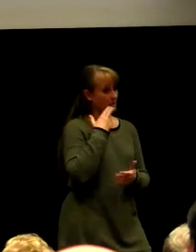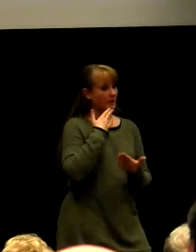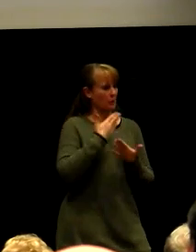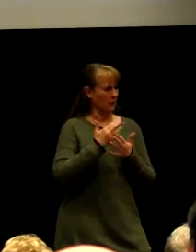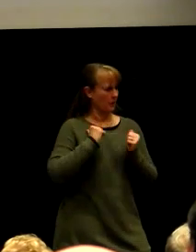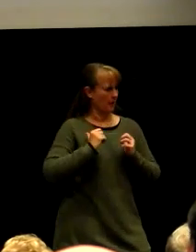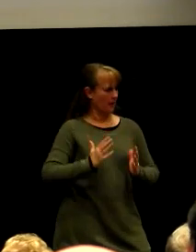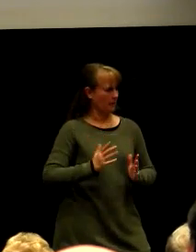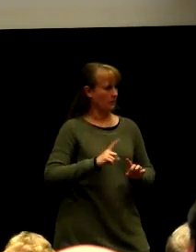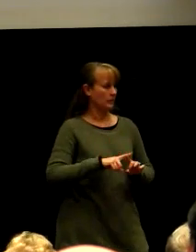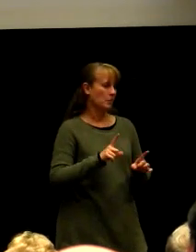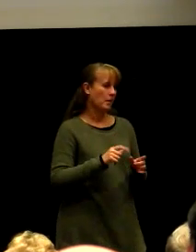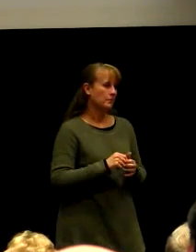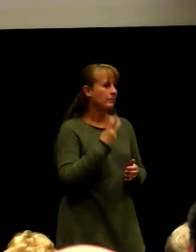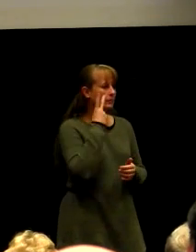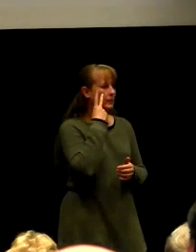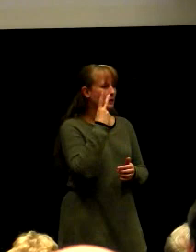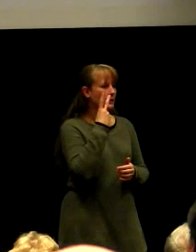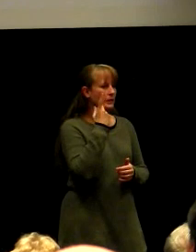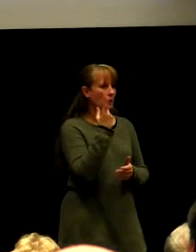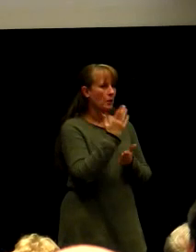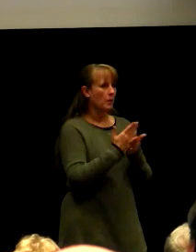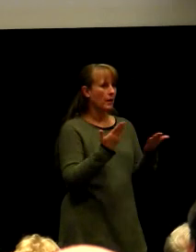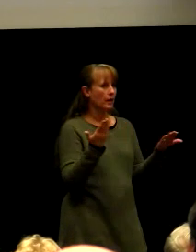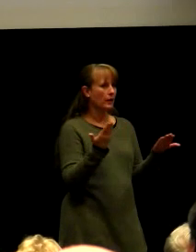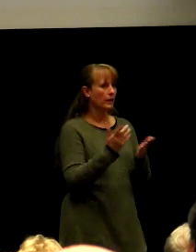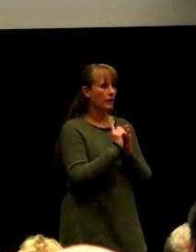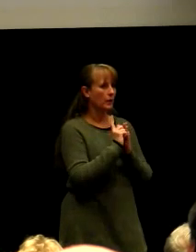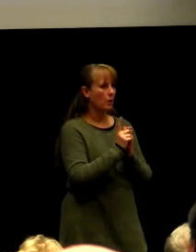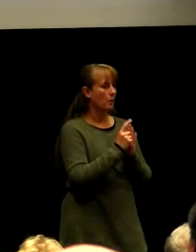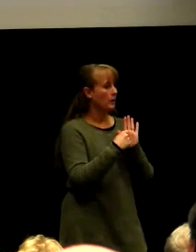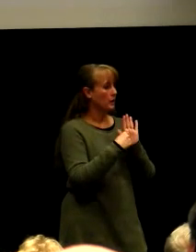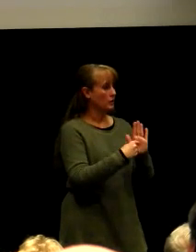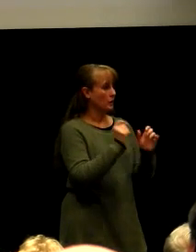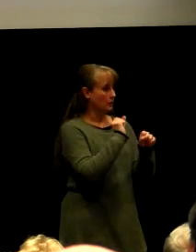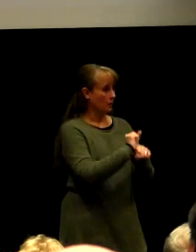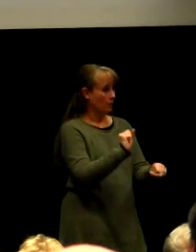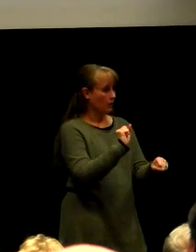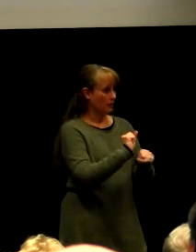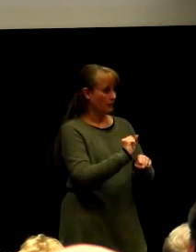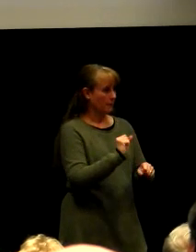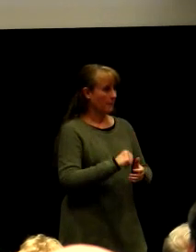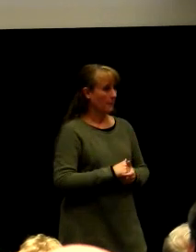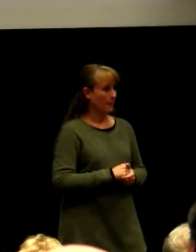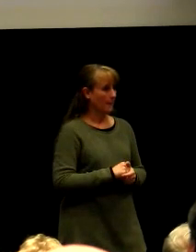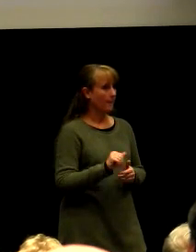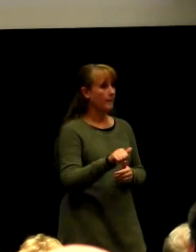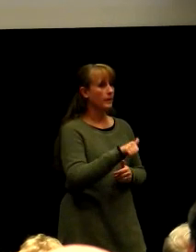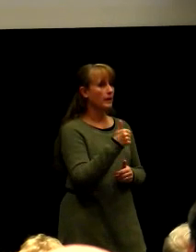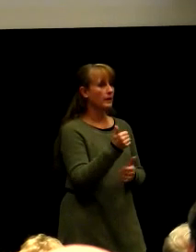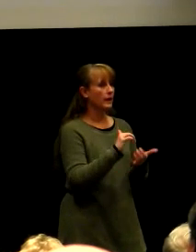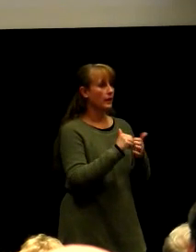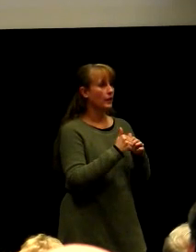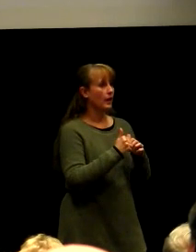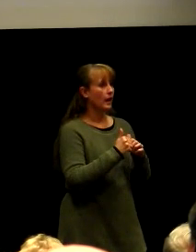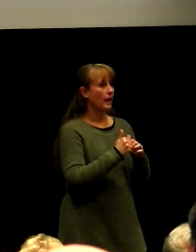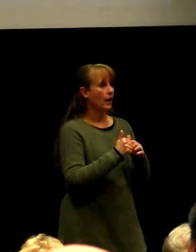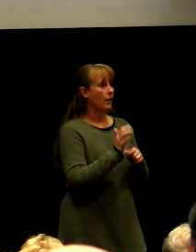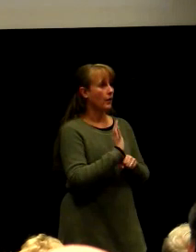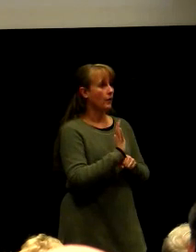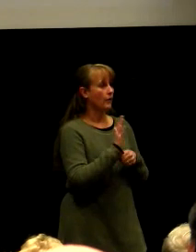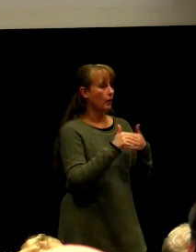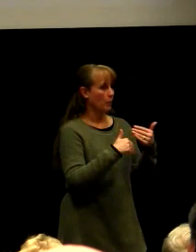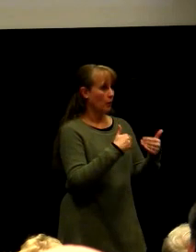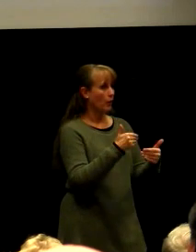but you'll see a scene in a moment that shows them at work. The other way this part of the film is